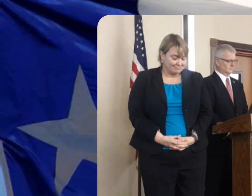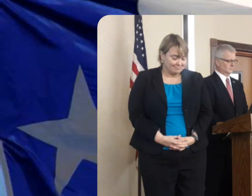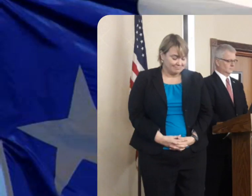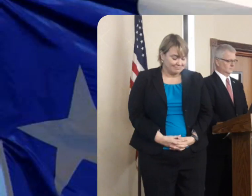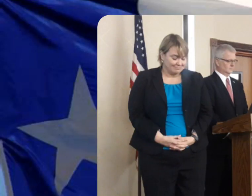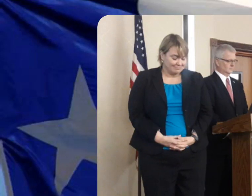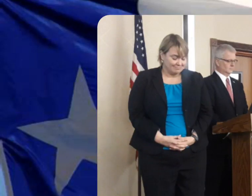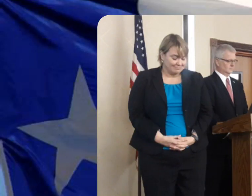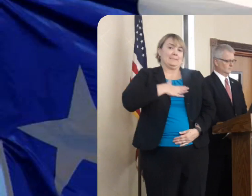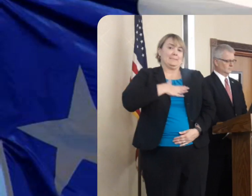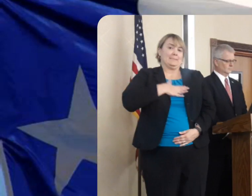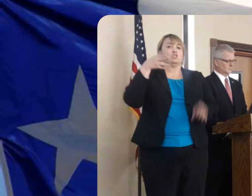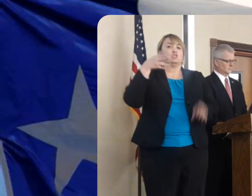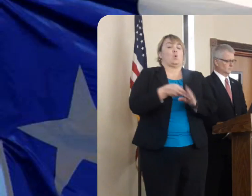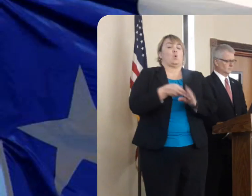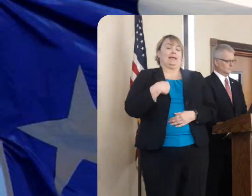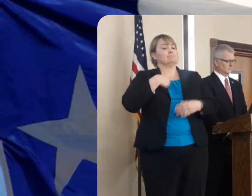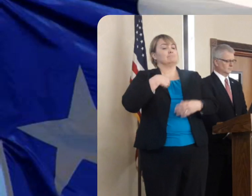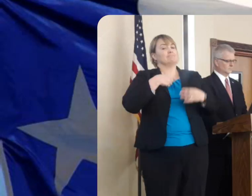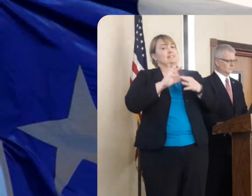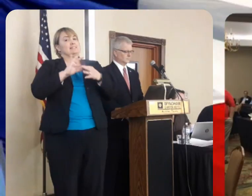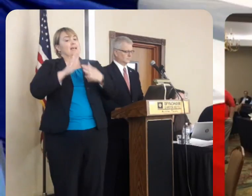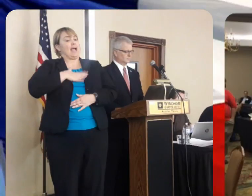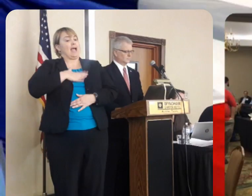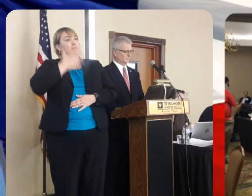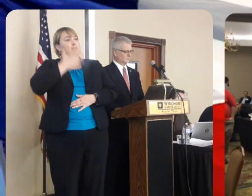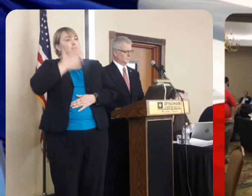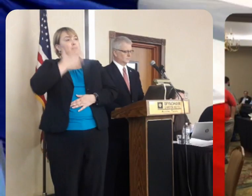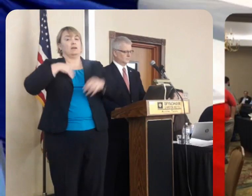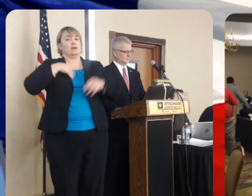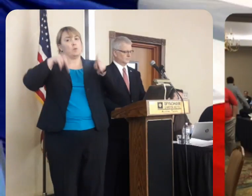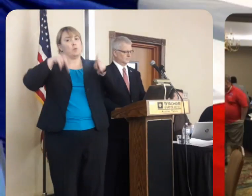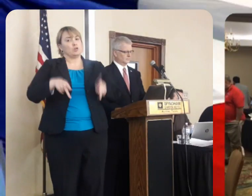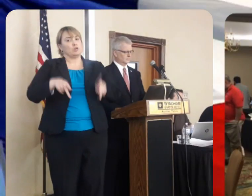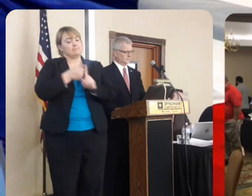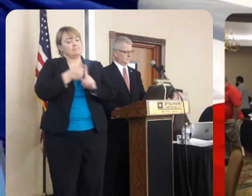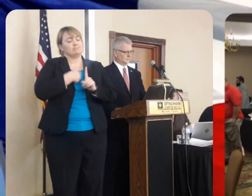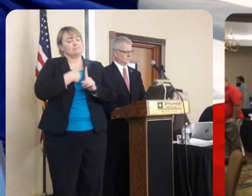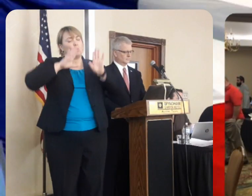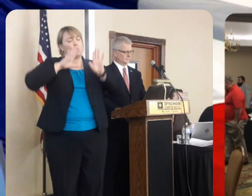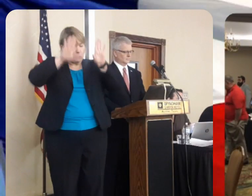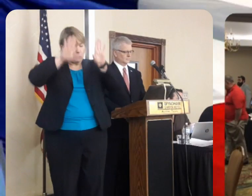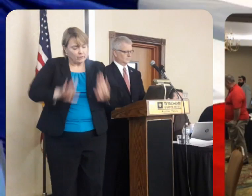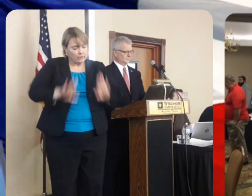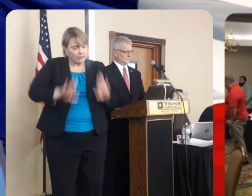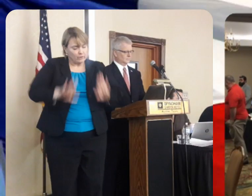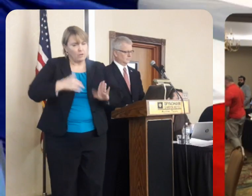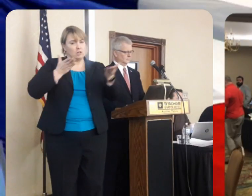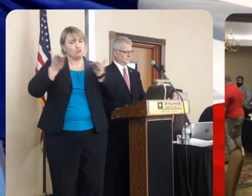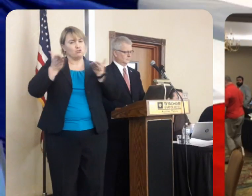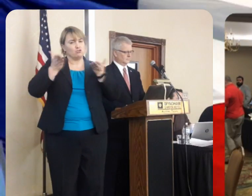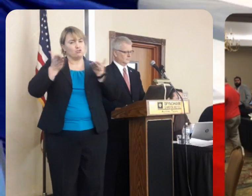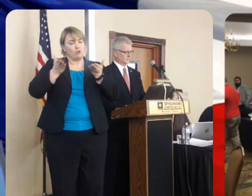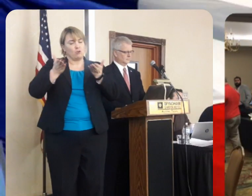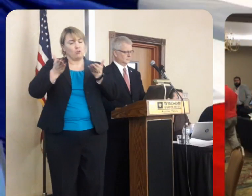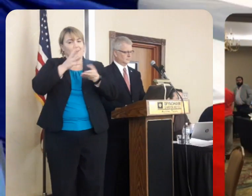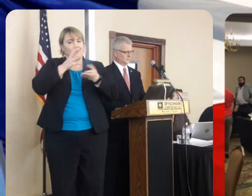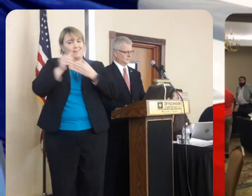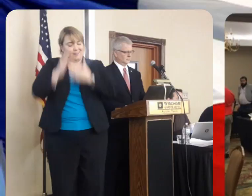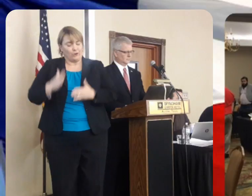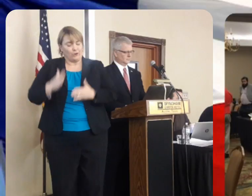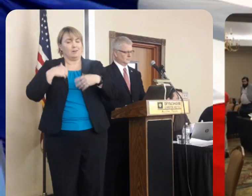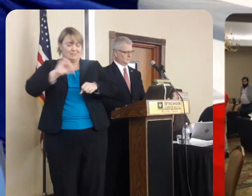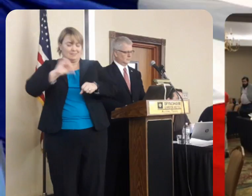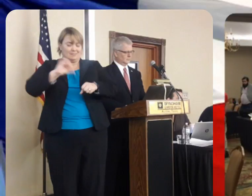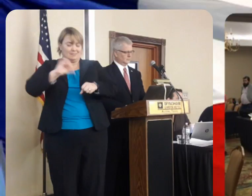in saying happy birthday to someone who's been a wonderful servant leader, tireless for the SREC and for his